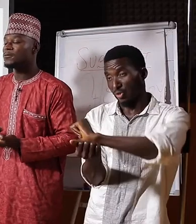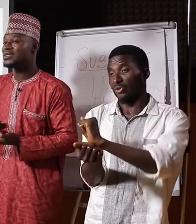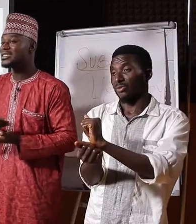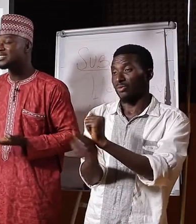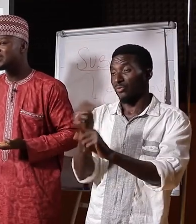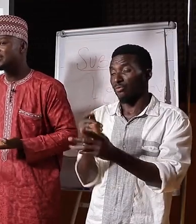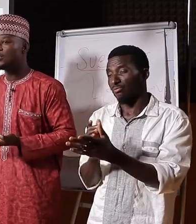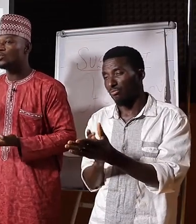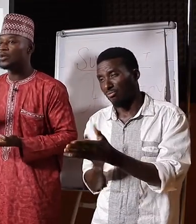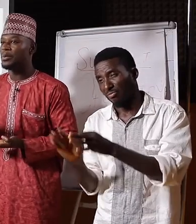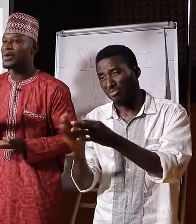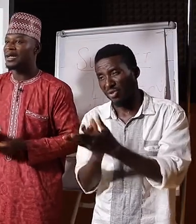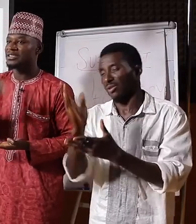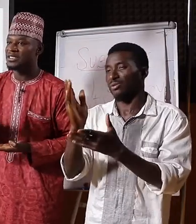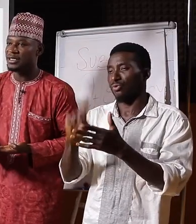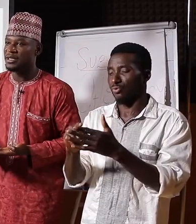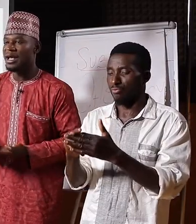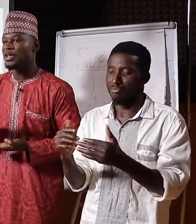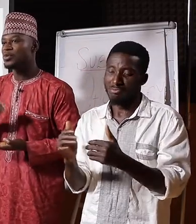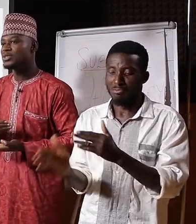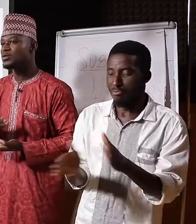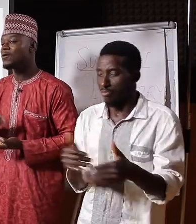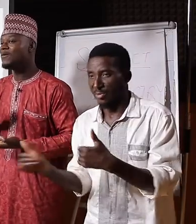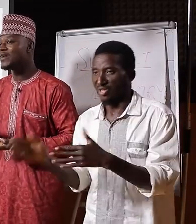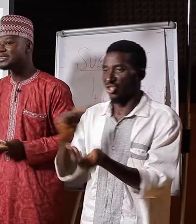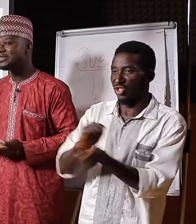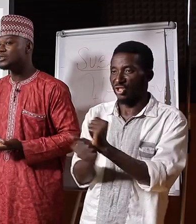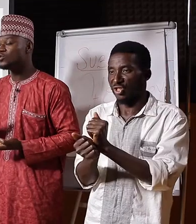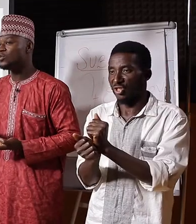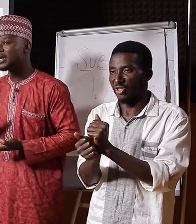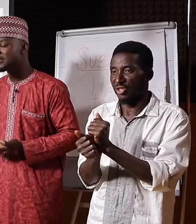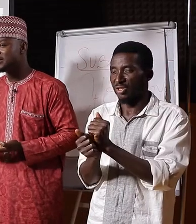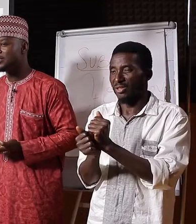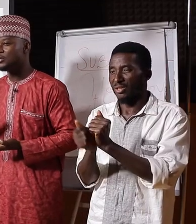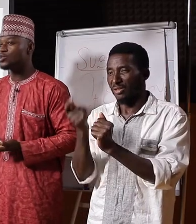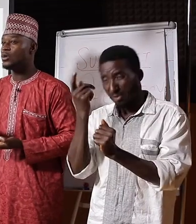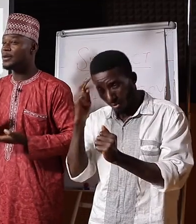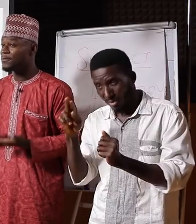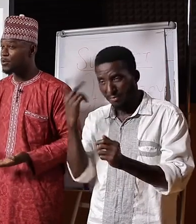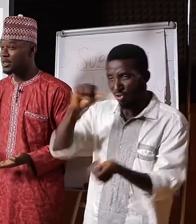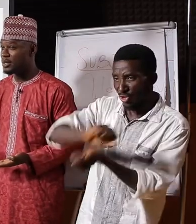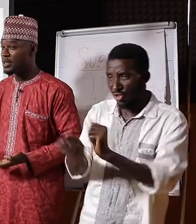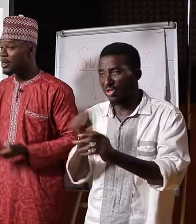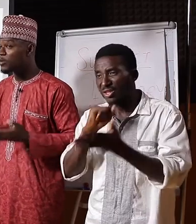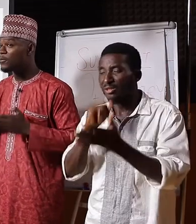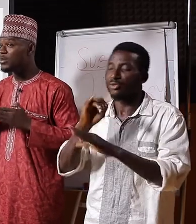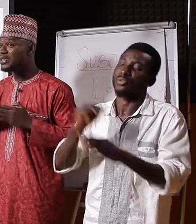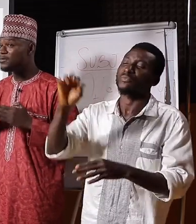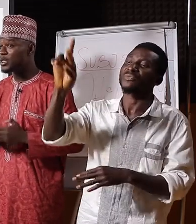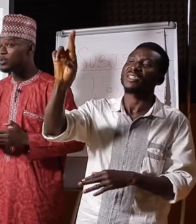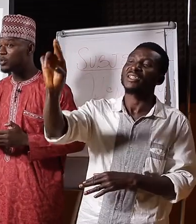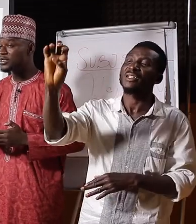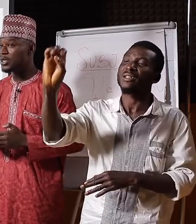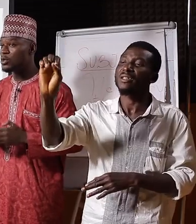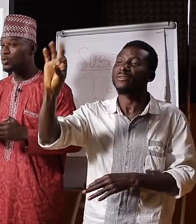to change it from straight chain into a branch chain. And the process of converting it into branch chain is called reforming. Now, reforming